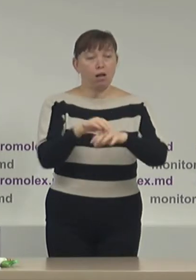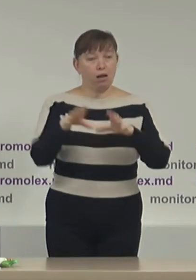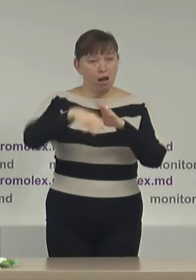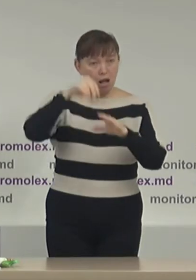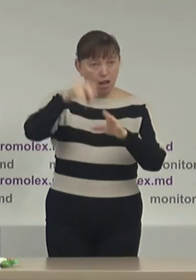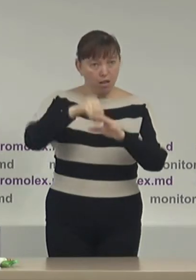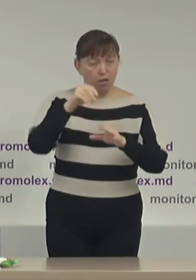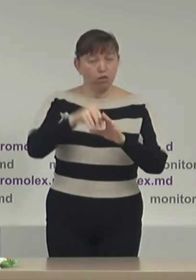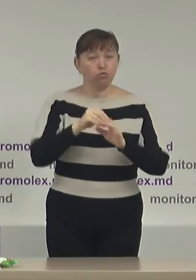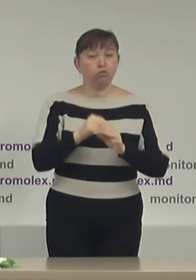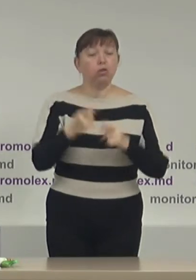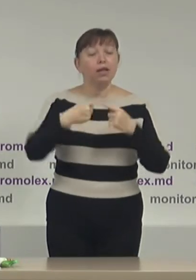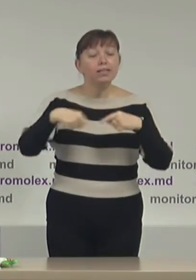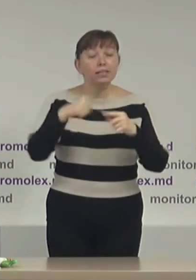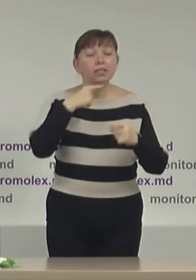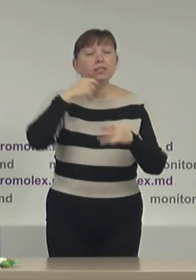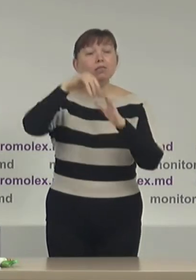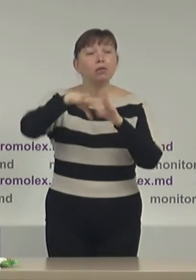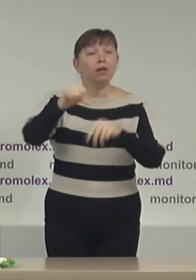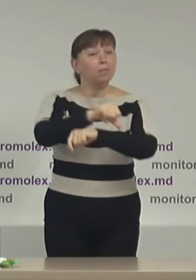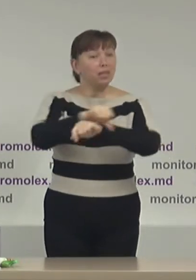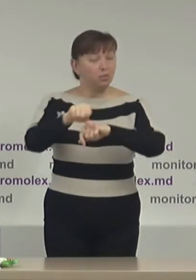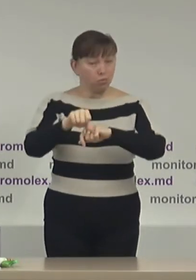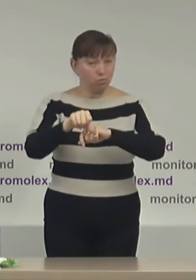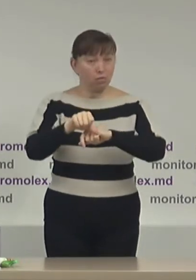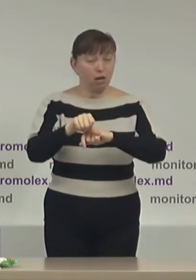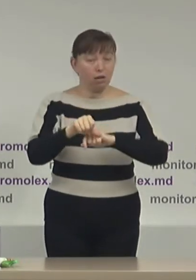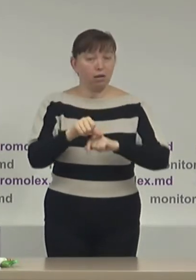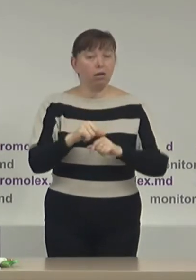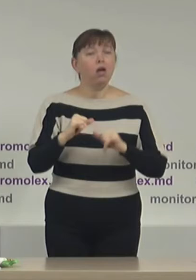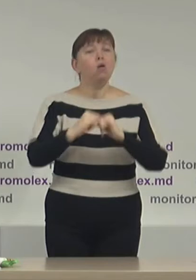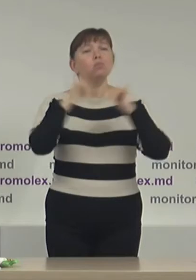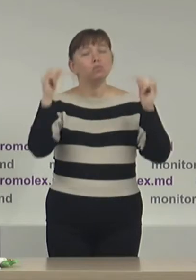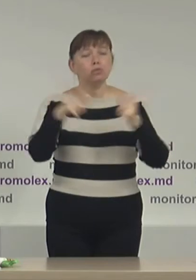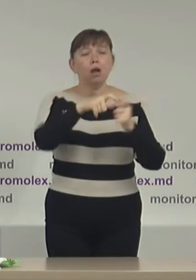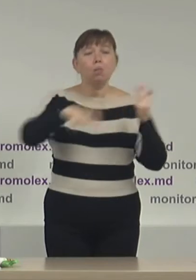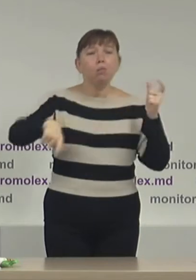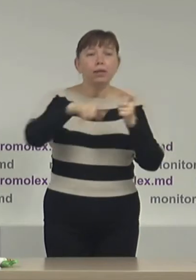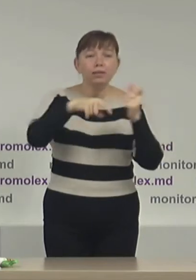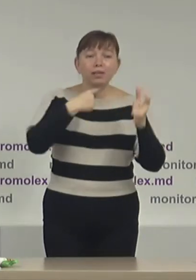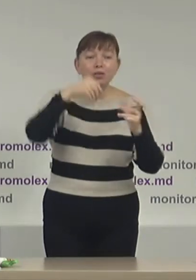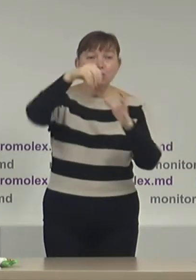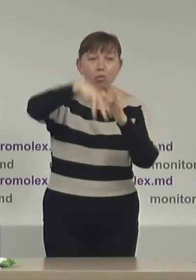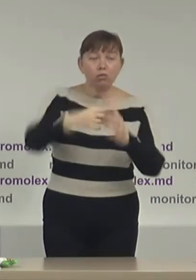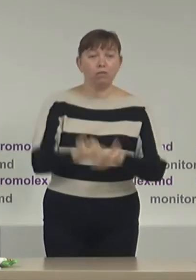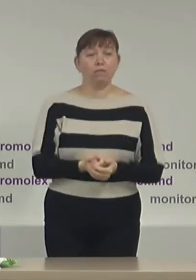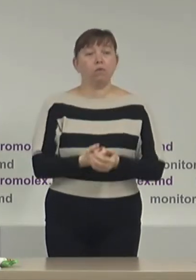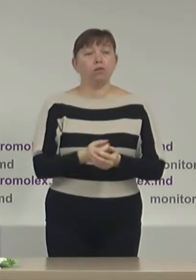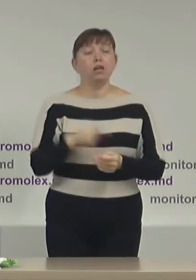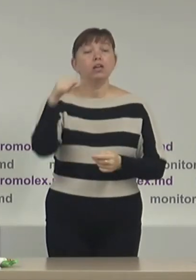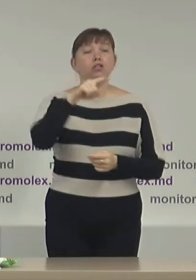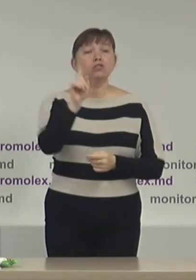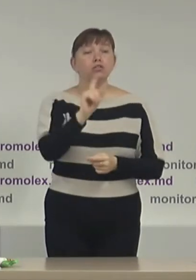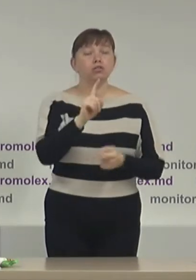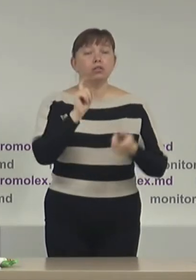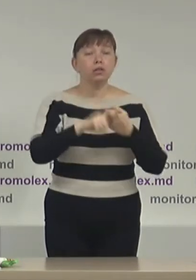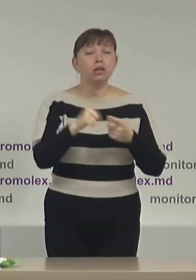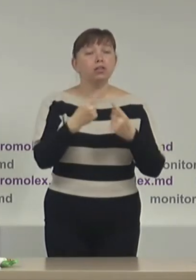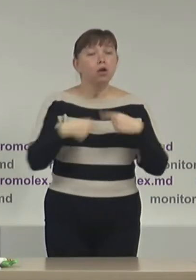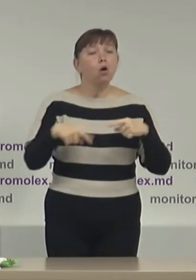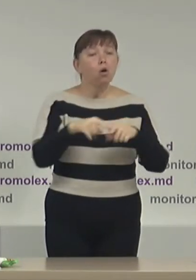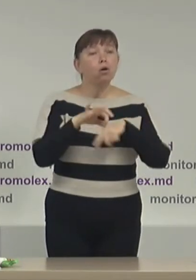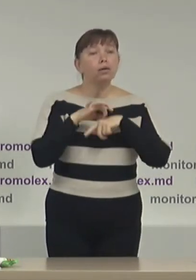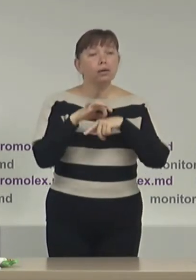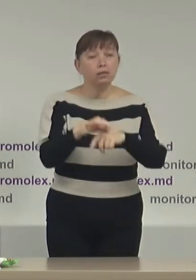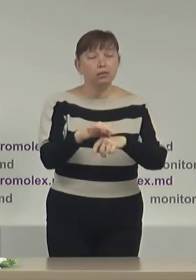conduct of the elections in polling stations abroad, increasing the number of ballot papers, issues related